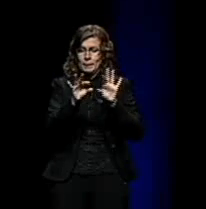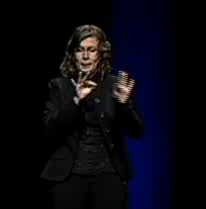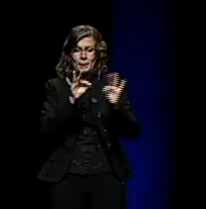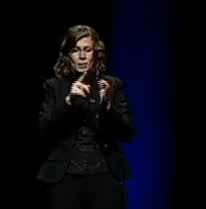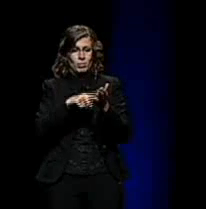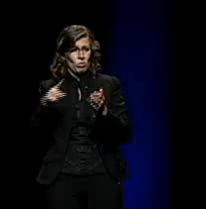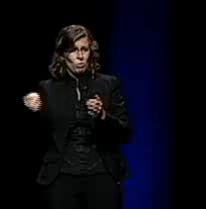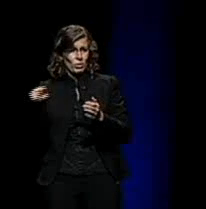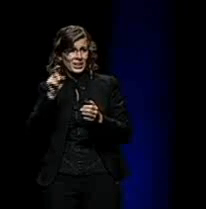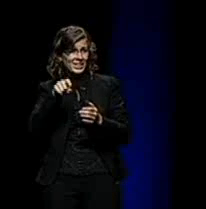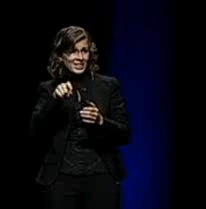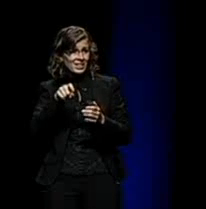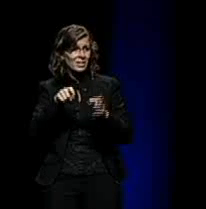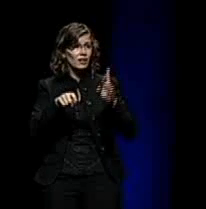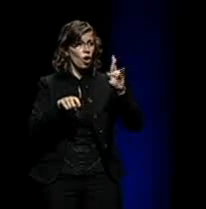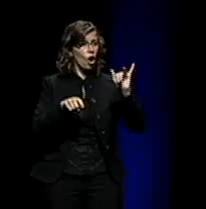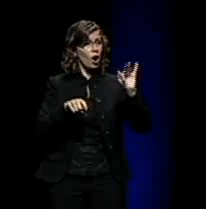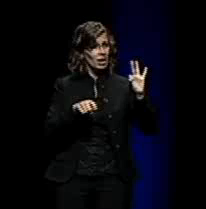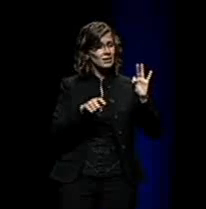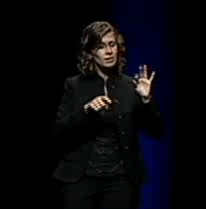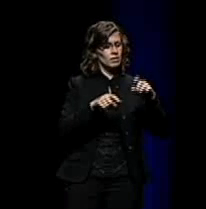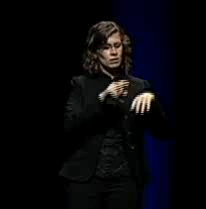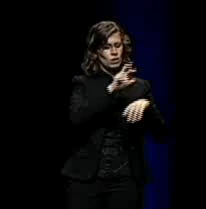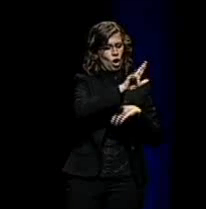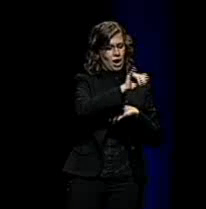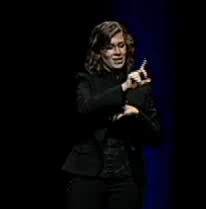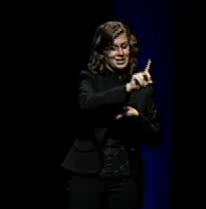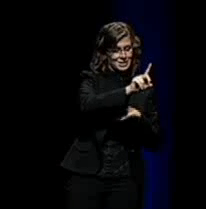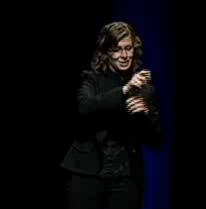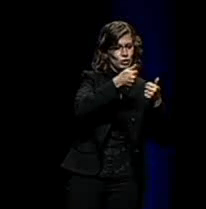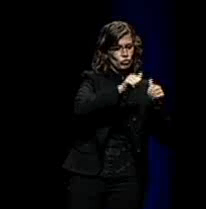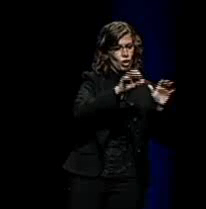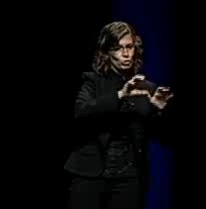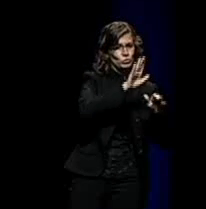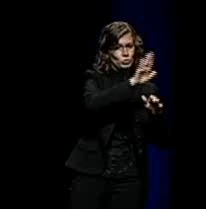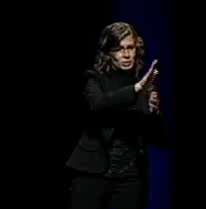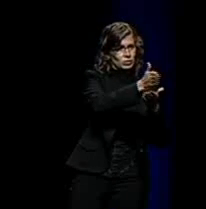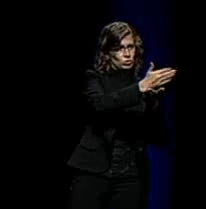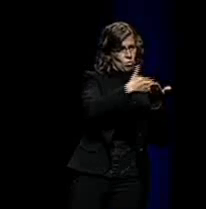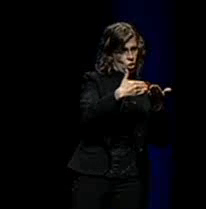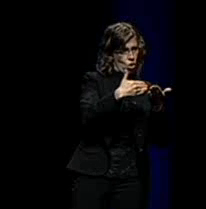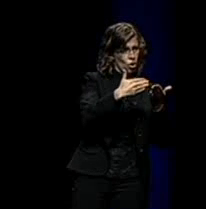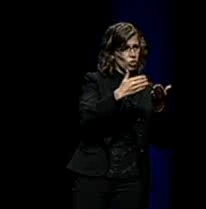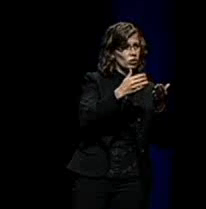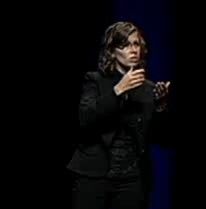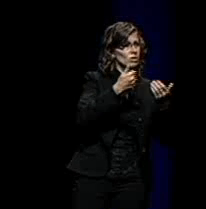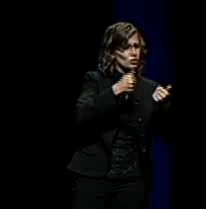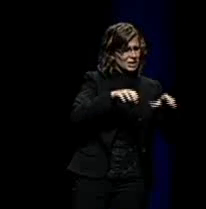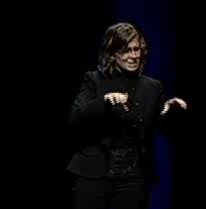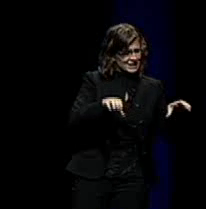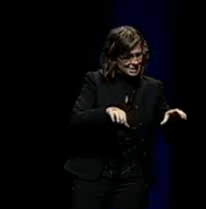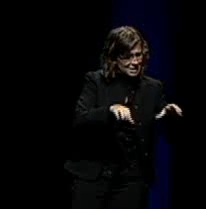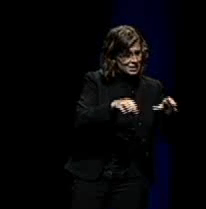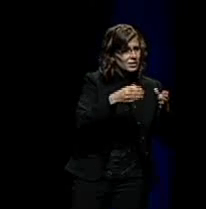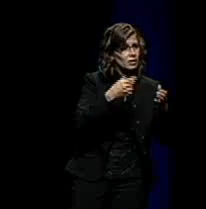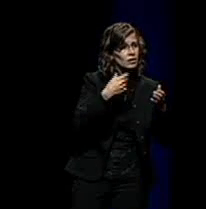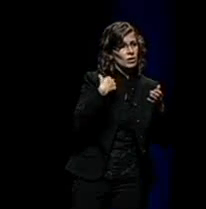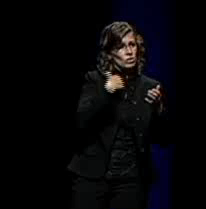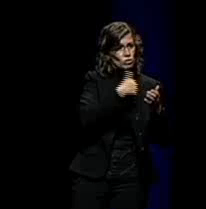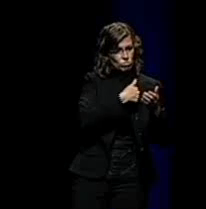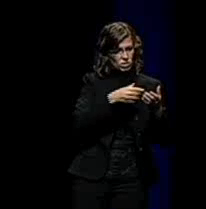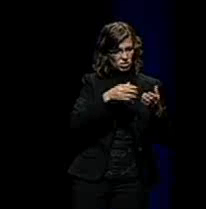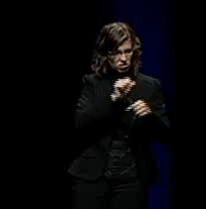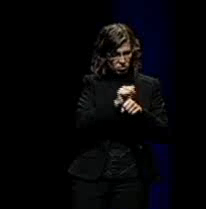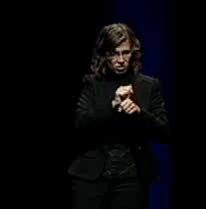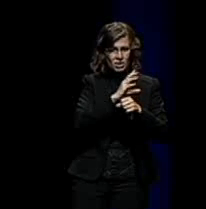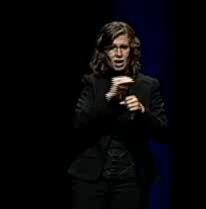RID is doing its end of the deal by saying, we are telling you and warranting that the people